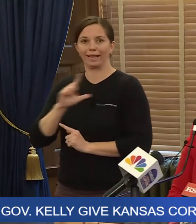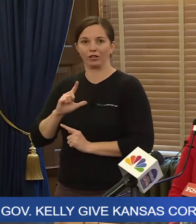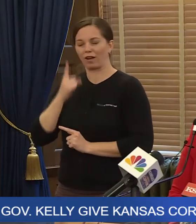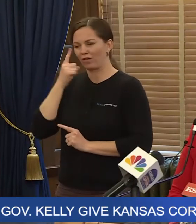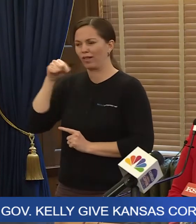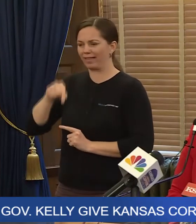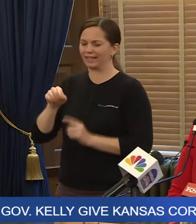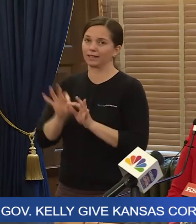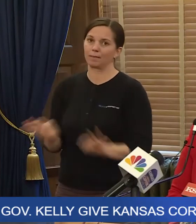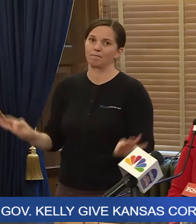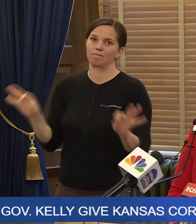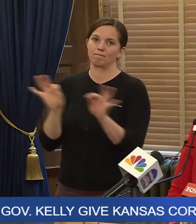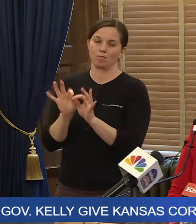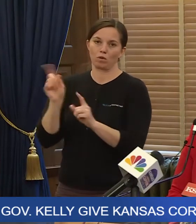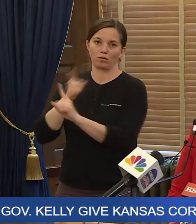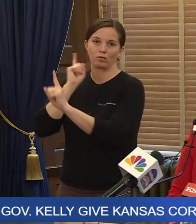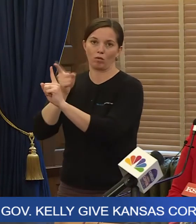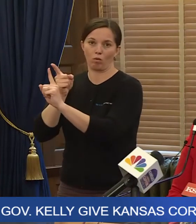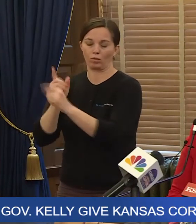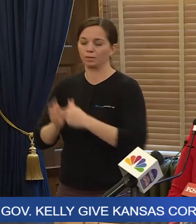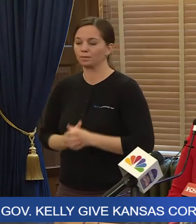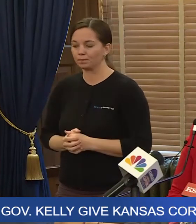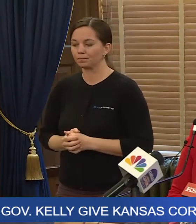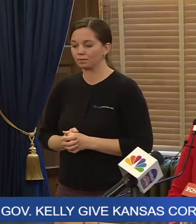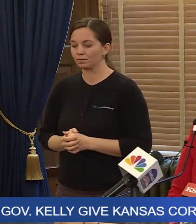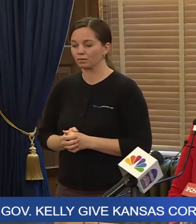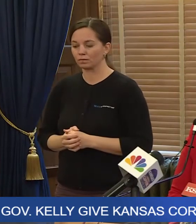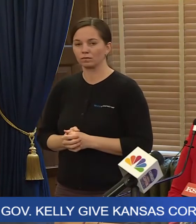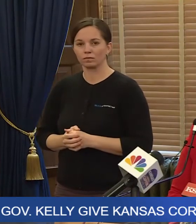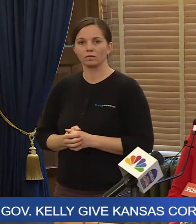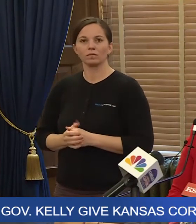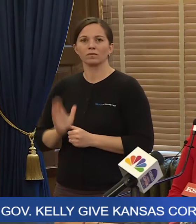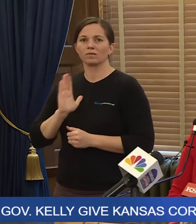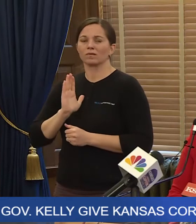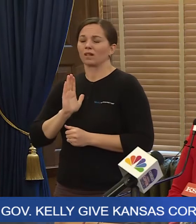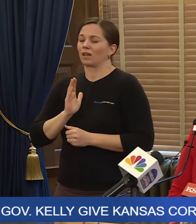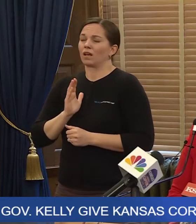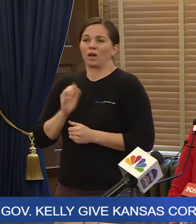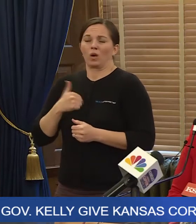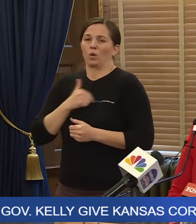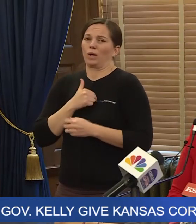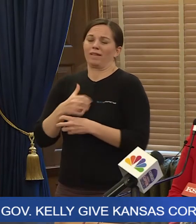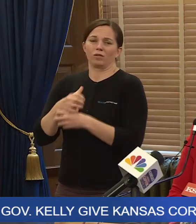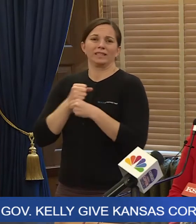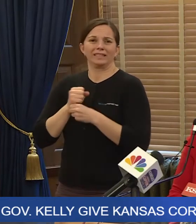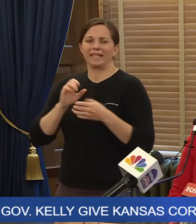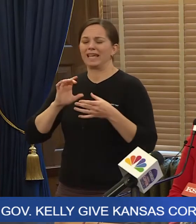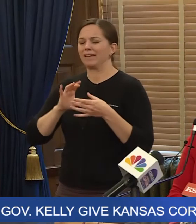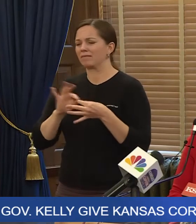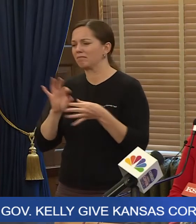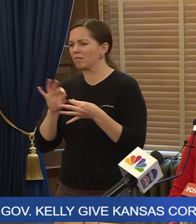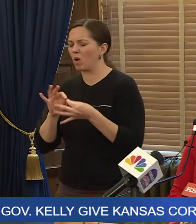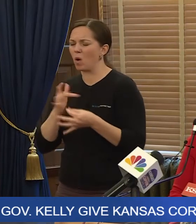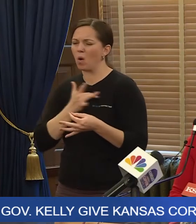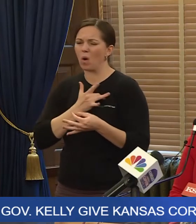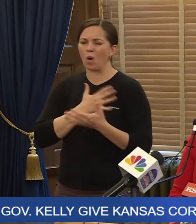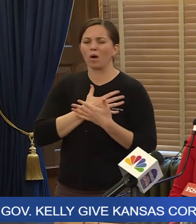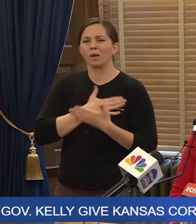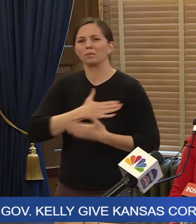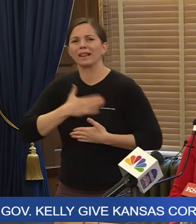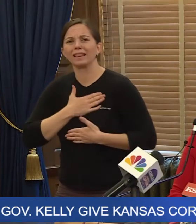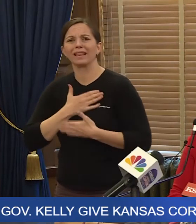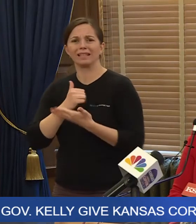essential endeavor. We have been moved by many heartfelt messages that we have received, people pleading for